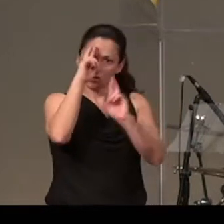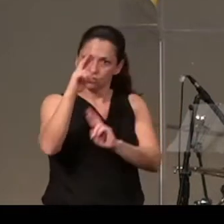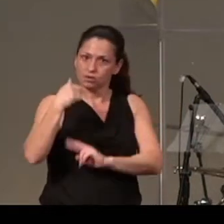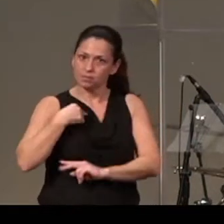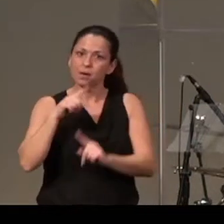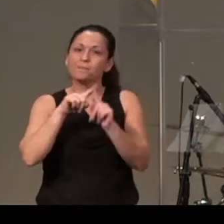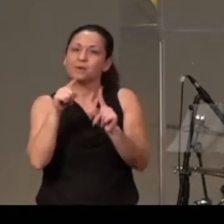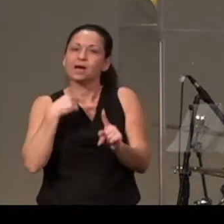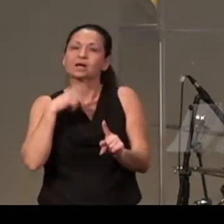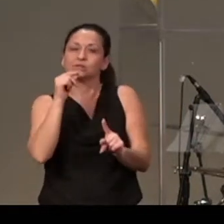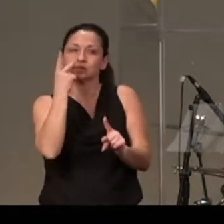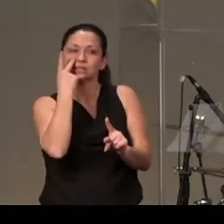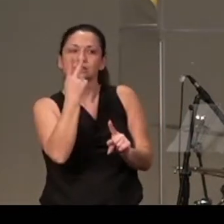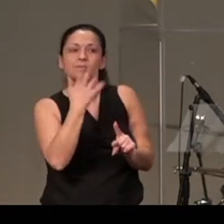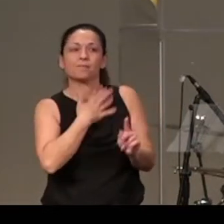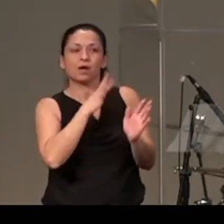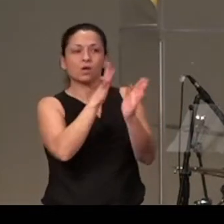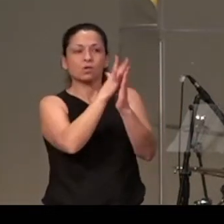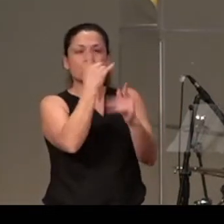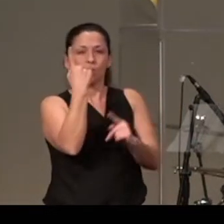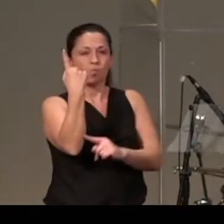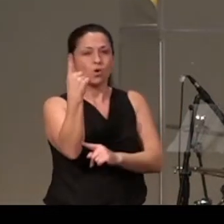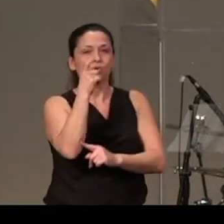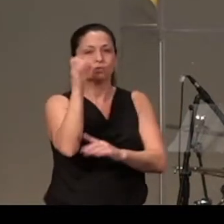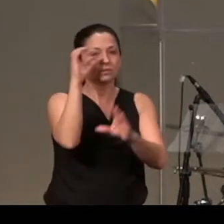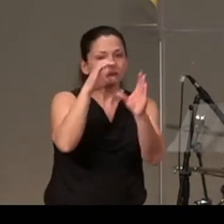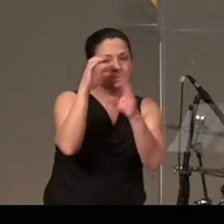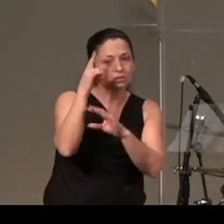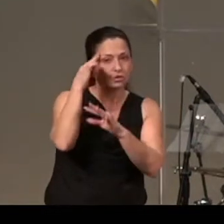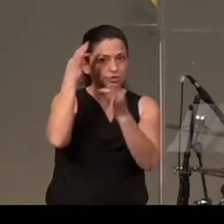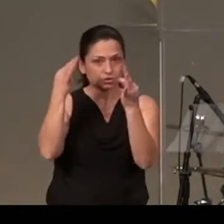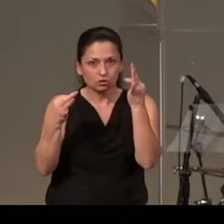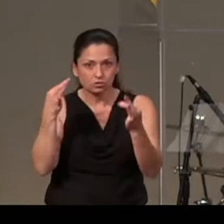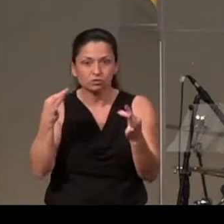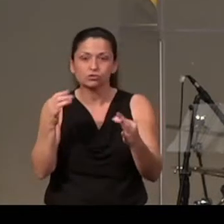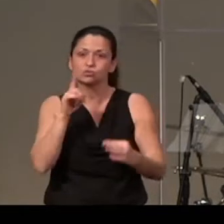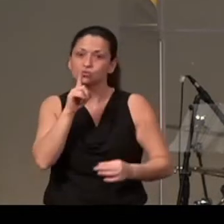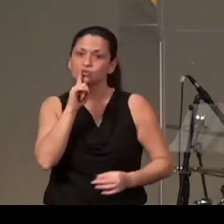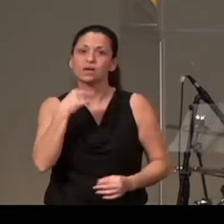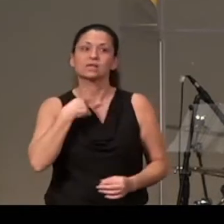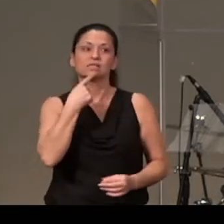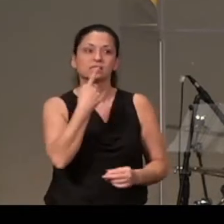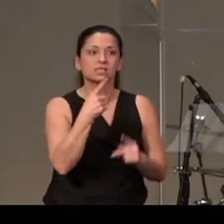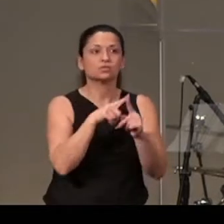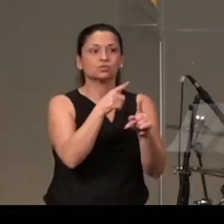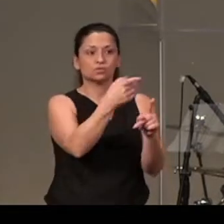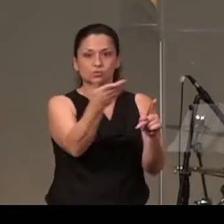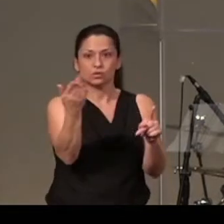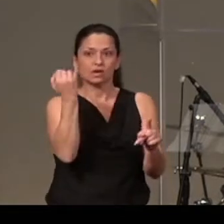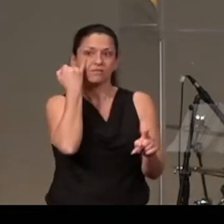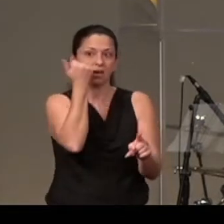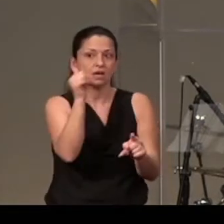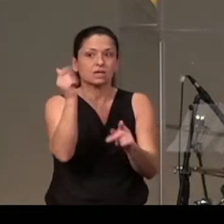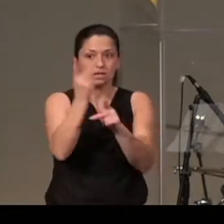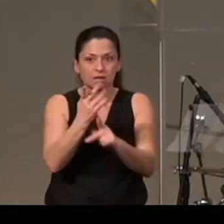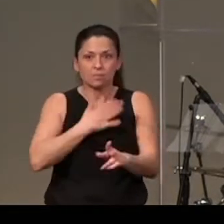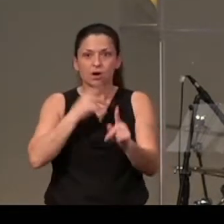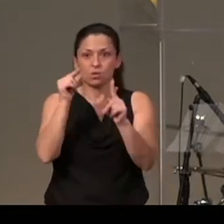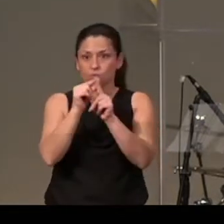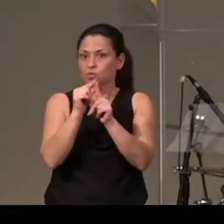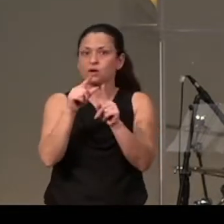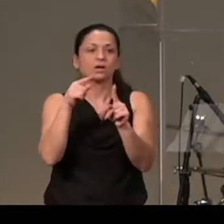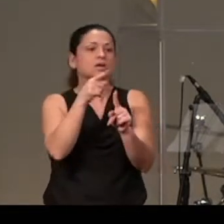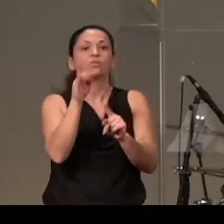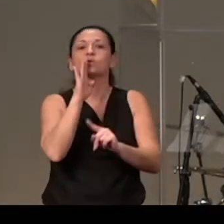one who seeks and judges. Truly, truly, I say to you, if anyone keeps my word, he will never